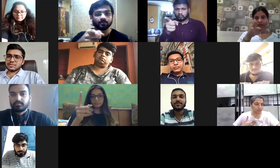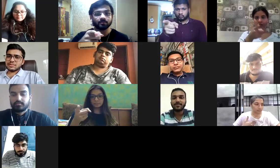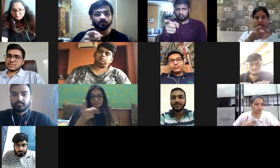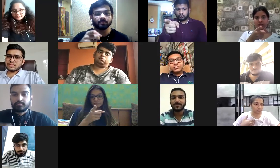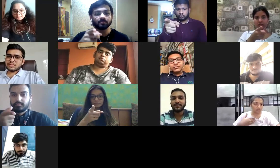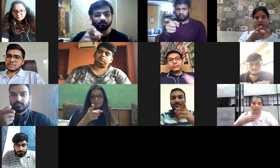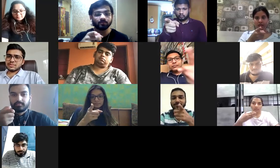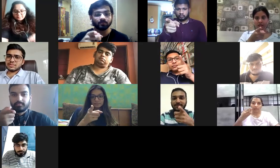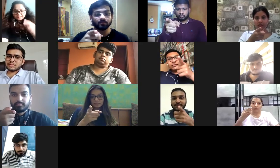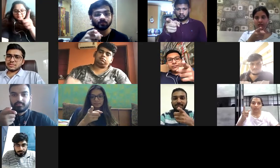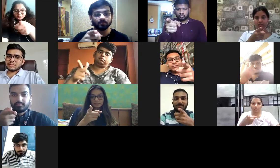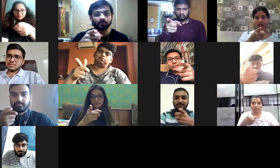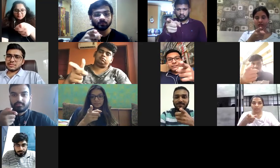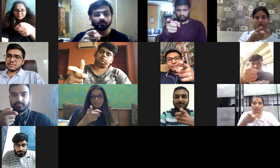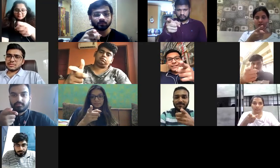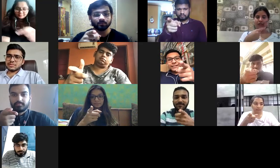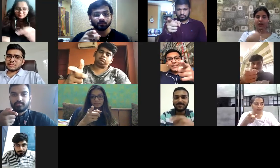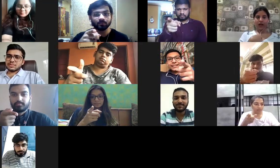You. Make the eye contact,